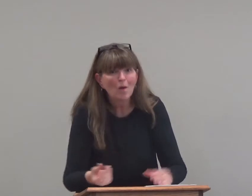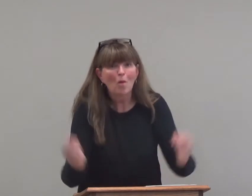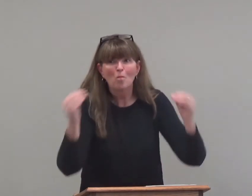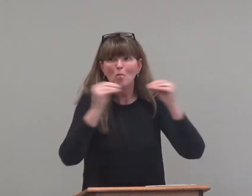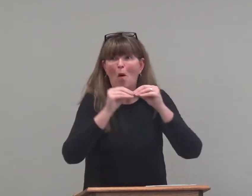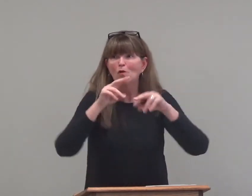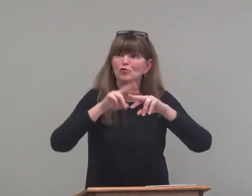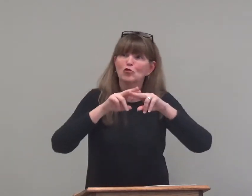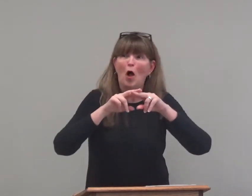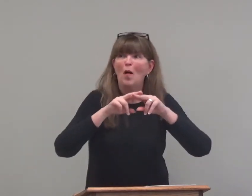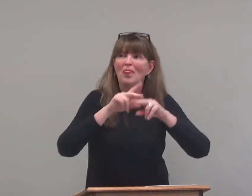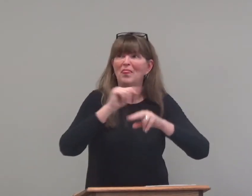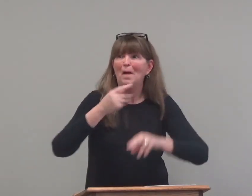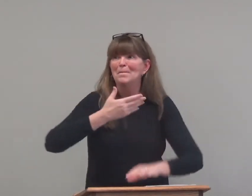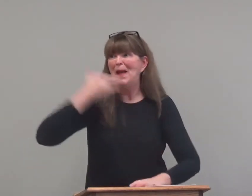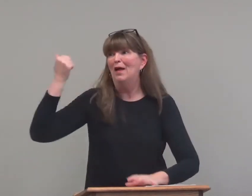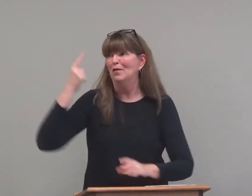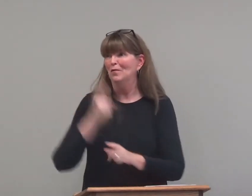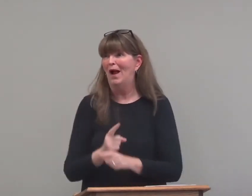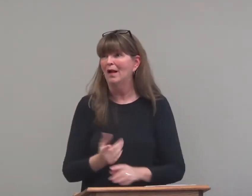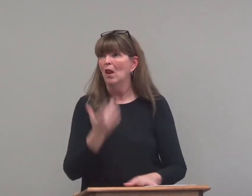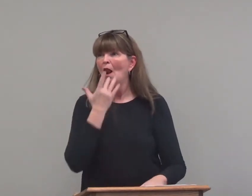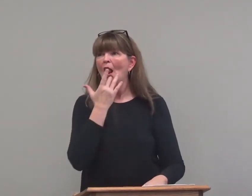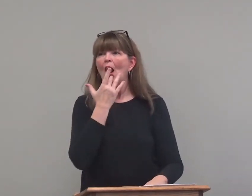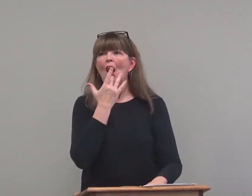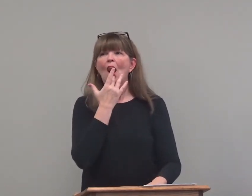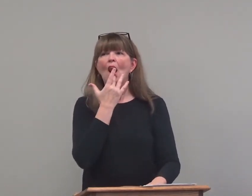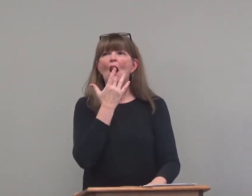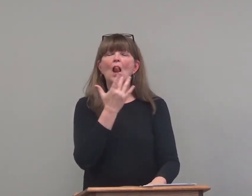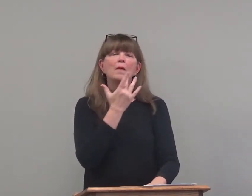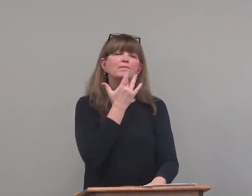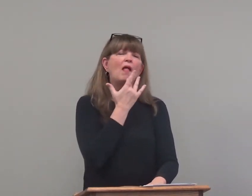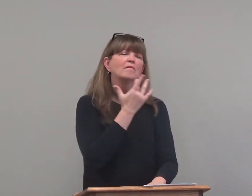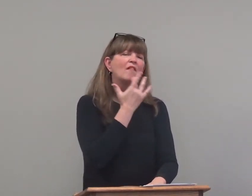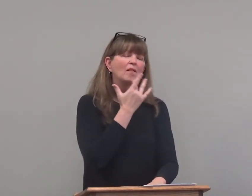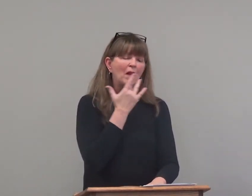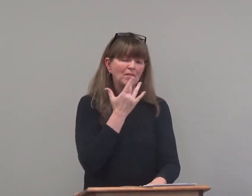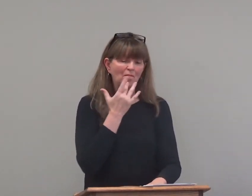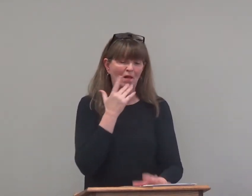Salt enhances the flavor of food. Everything tastes better with a little salt, right?